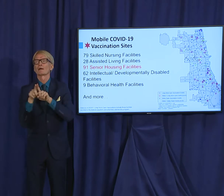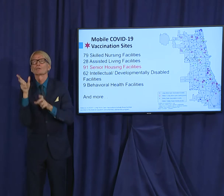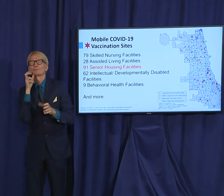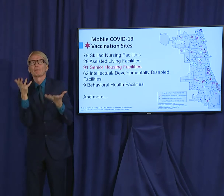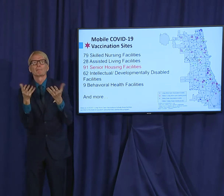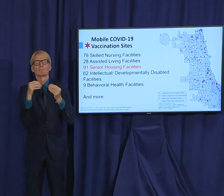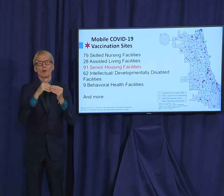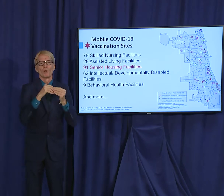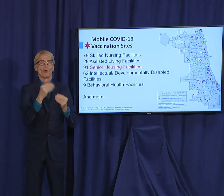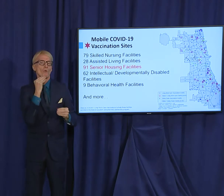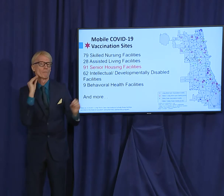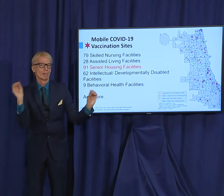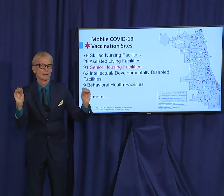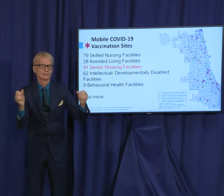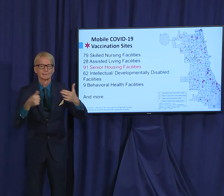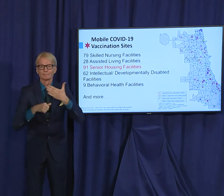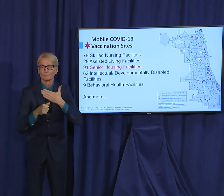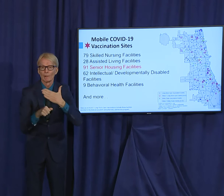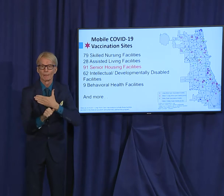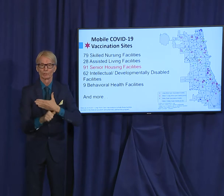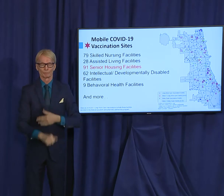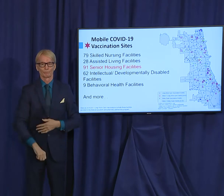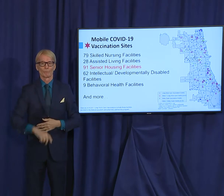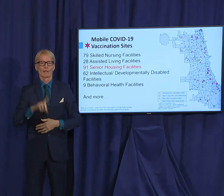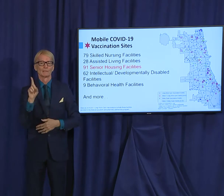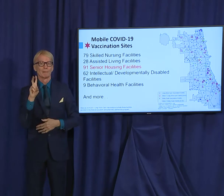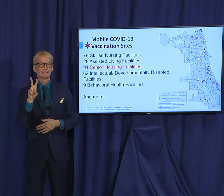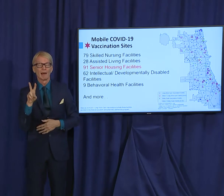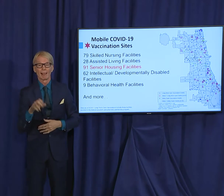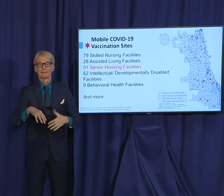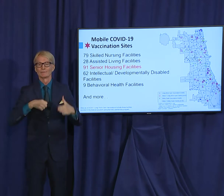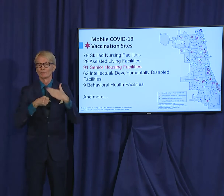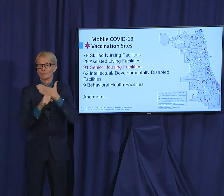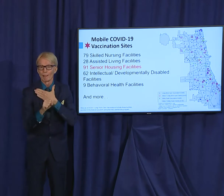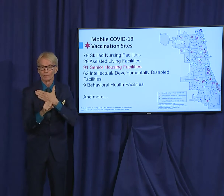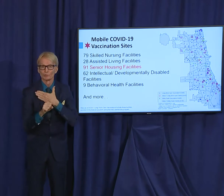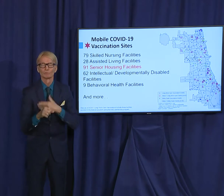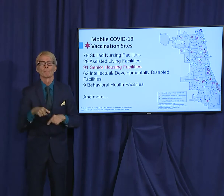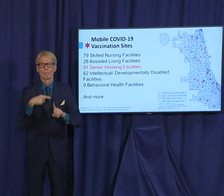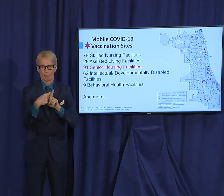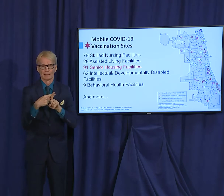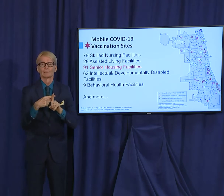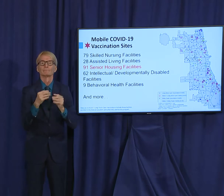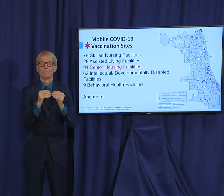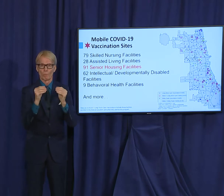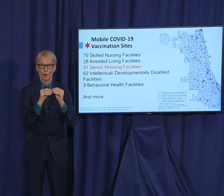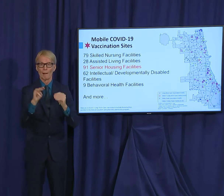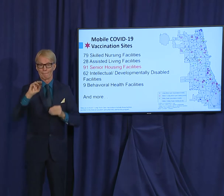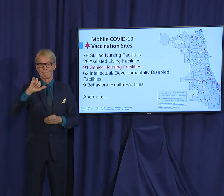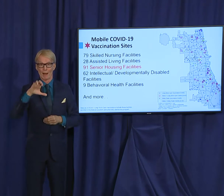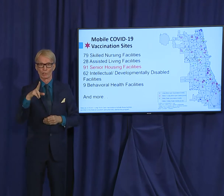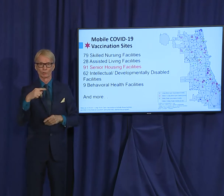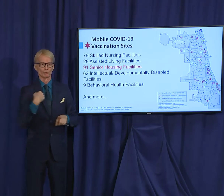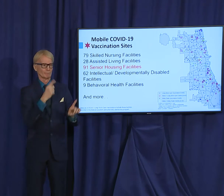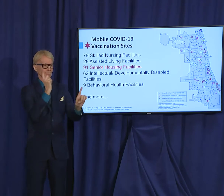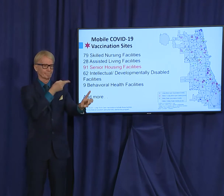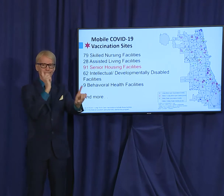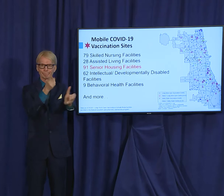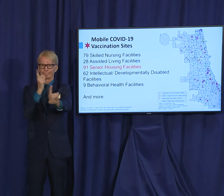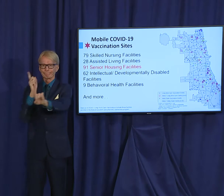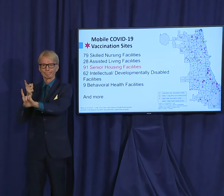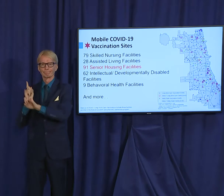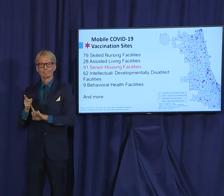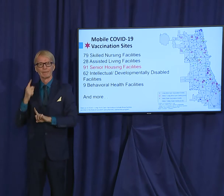bringing to domestic violence shelters, bringing to any settings that have been concerned. And in March, we're also going to be doing more of this strike team work with some of our highest